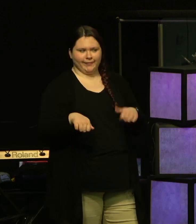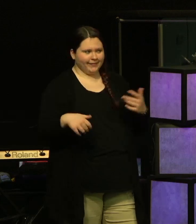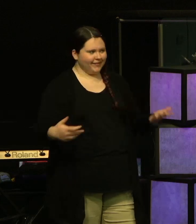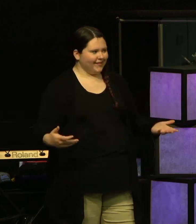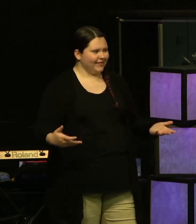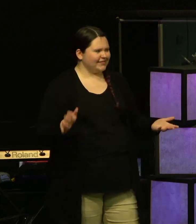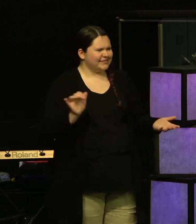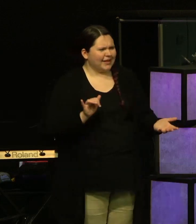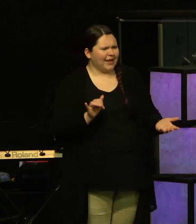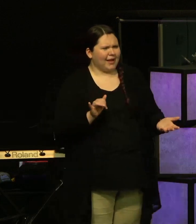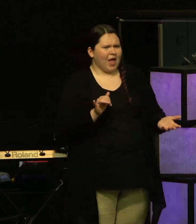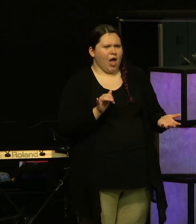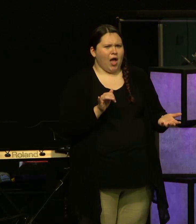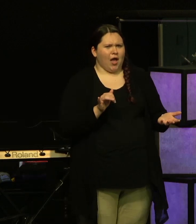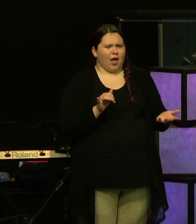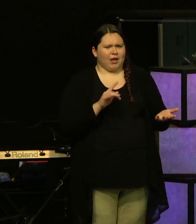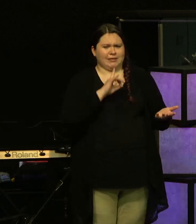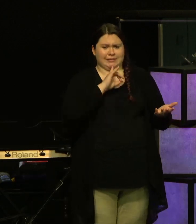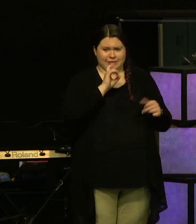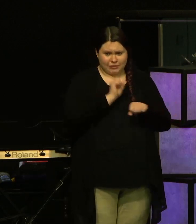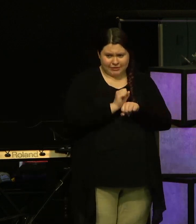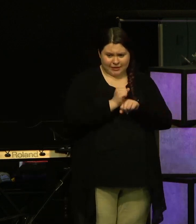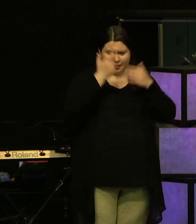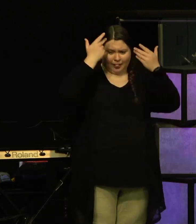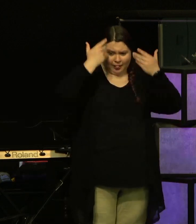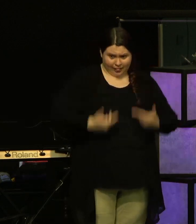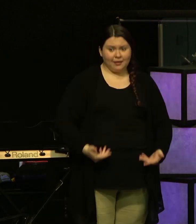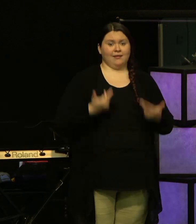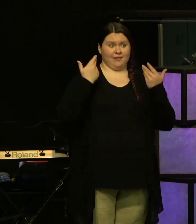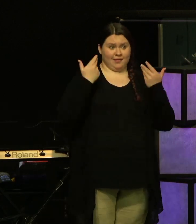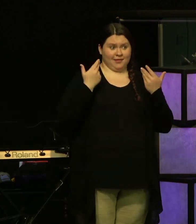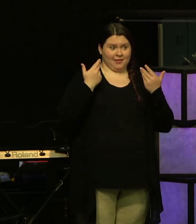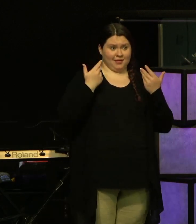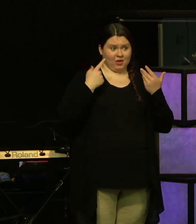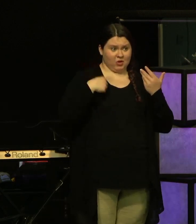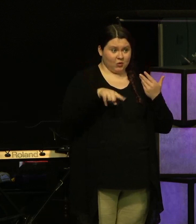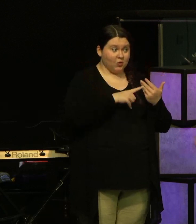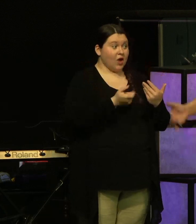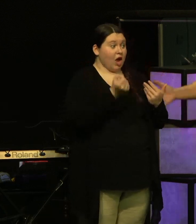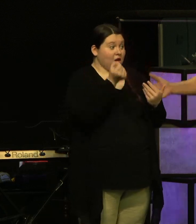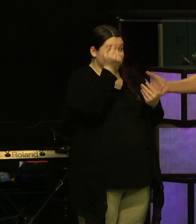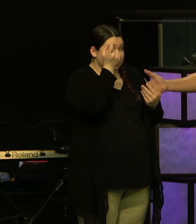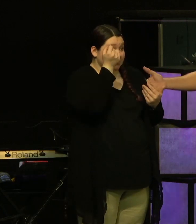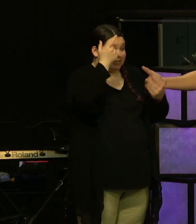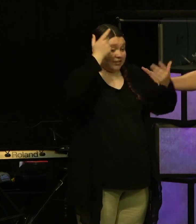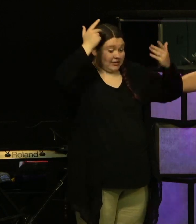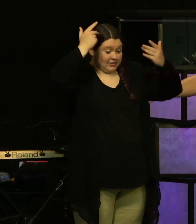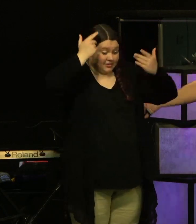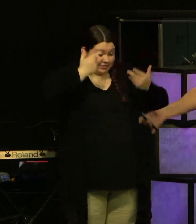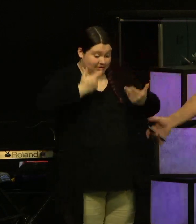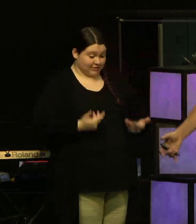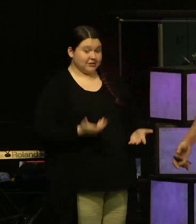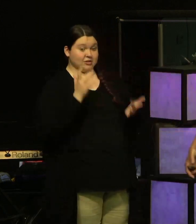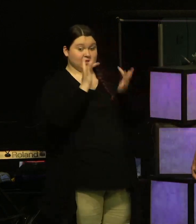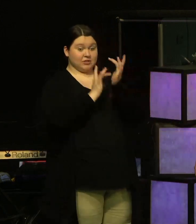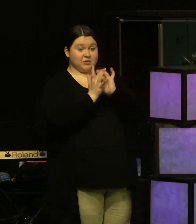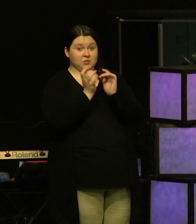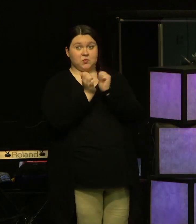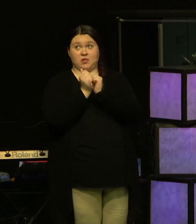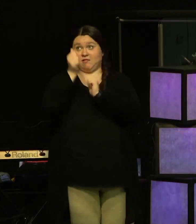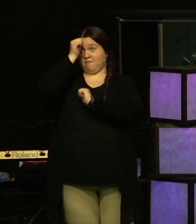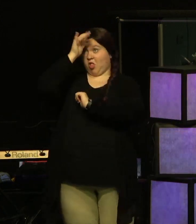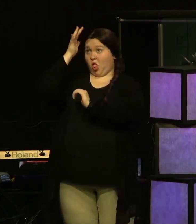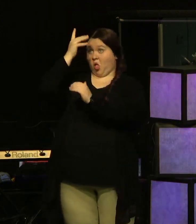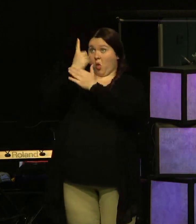It's like, who do you think you're talking to? Do you not recognize that I am, me and the Father are one?